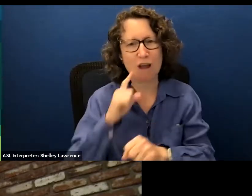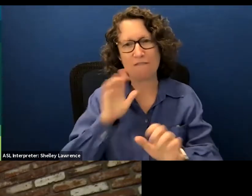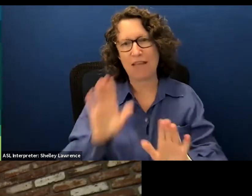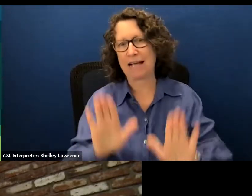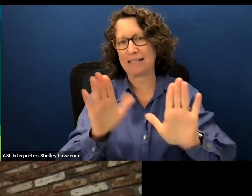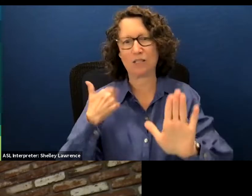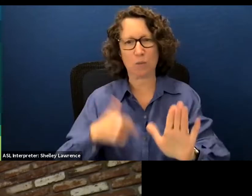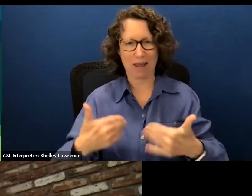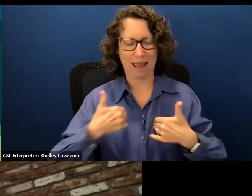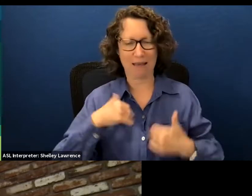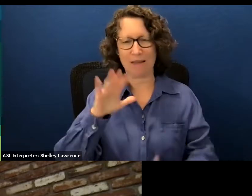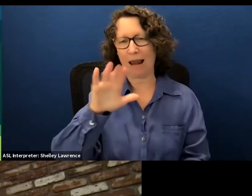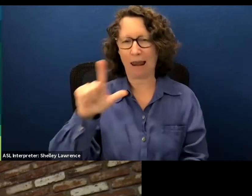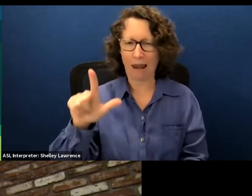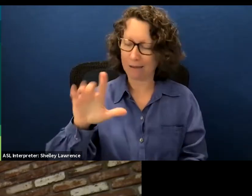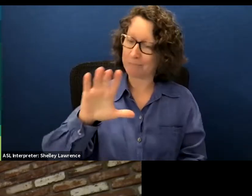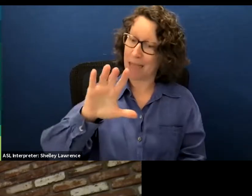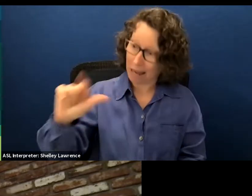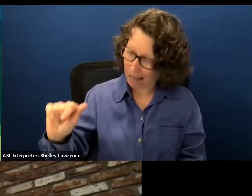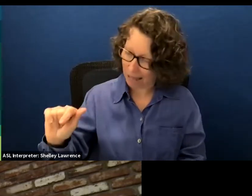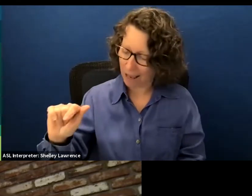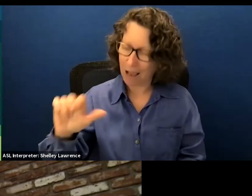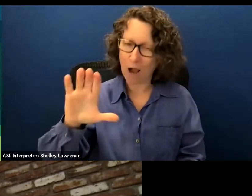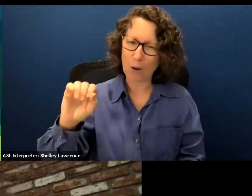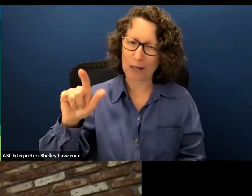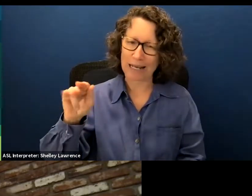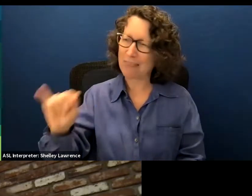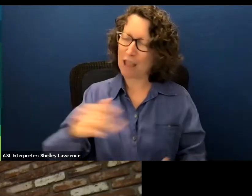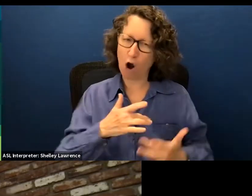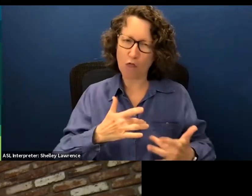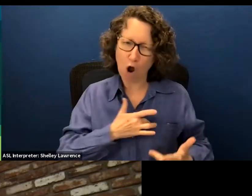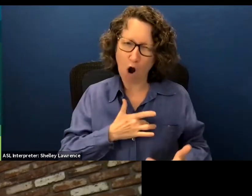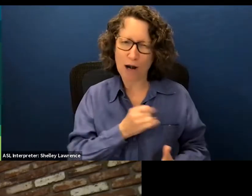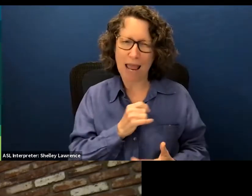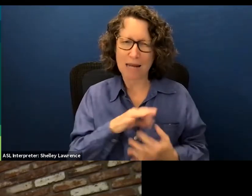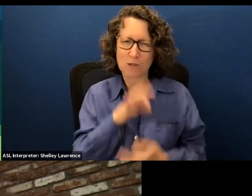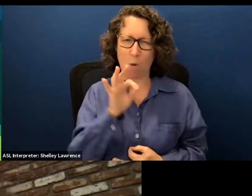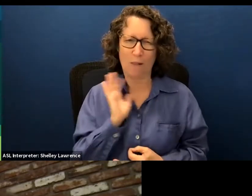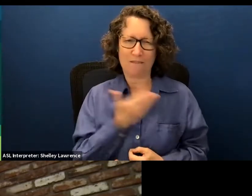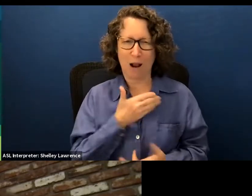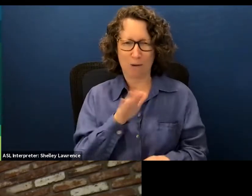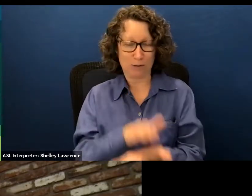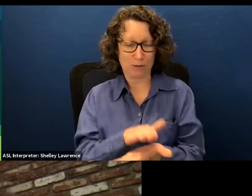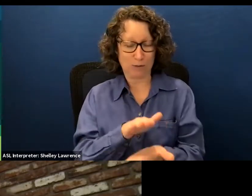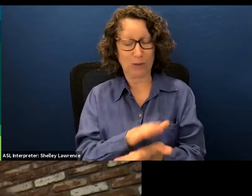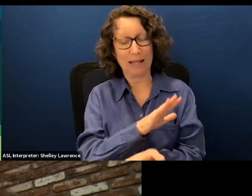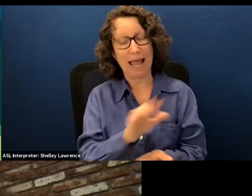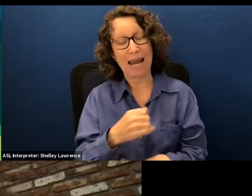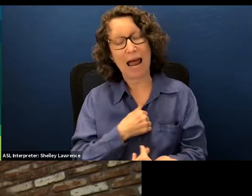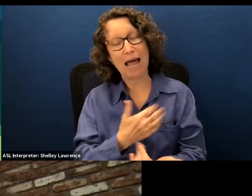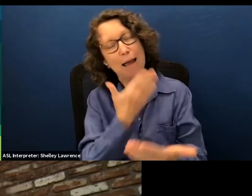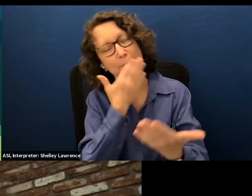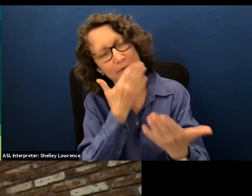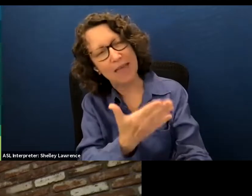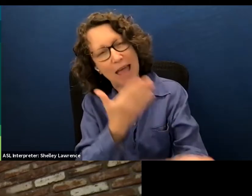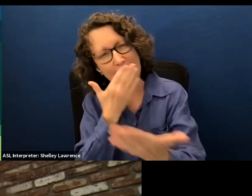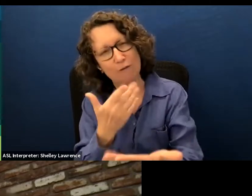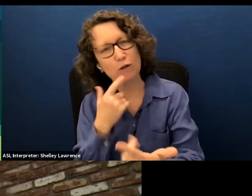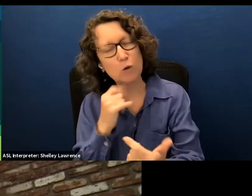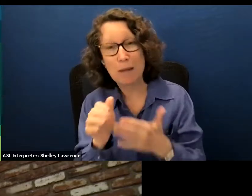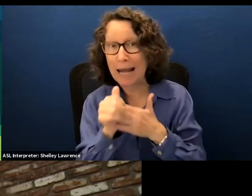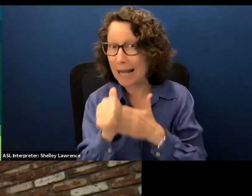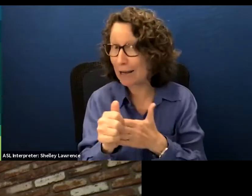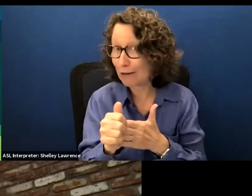that we have at La Colina. Really, they are the heart and soul of our school, and I'm so thankful to be the